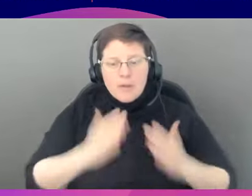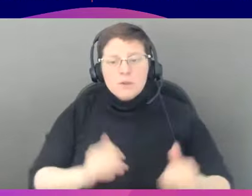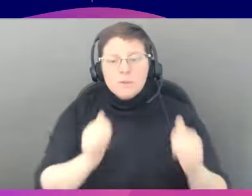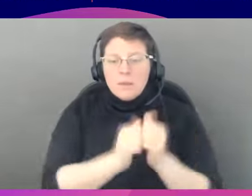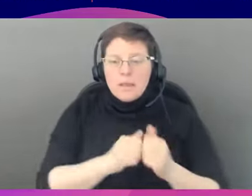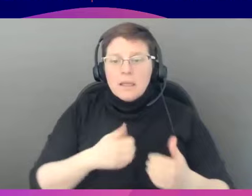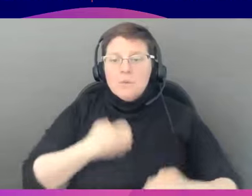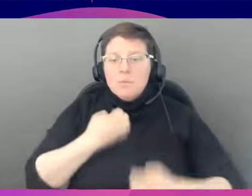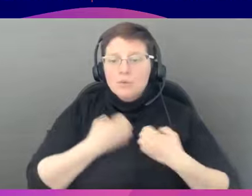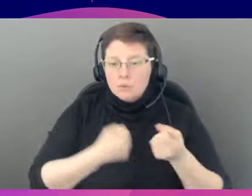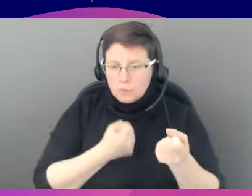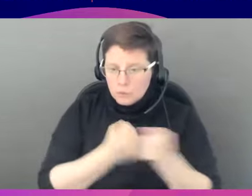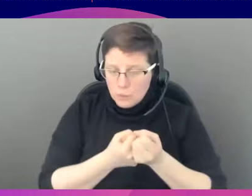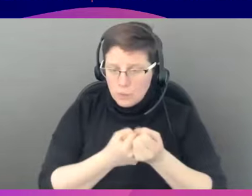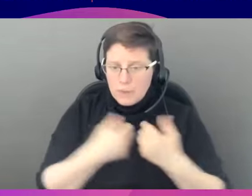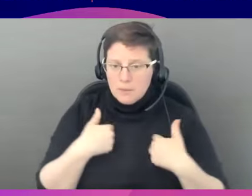Thank you.